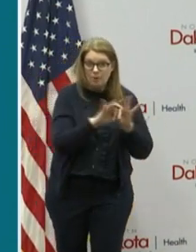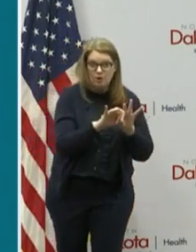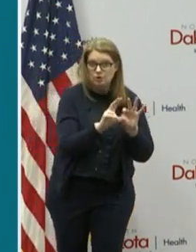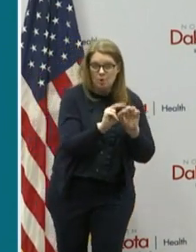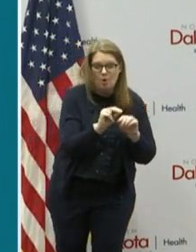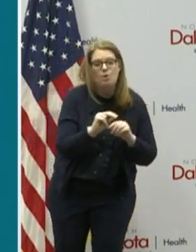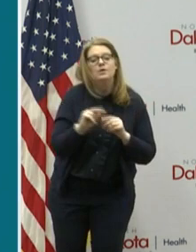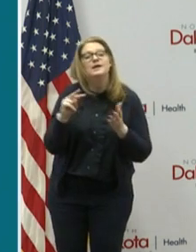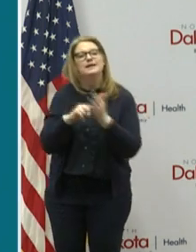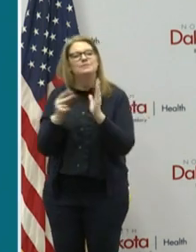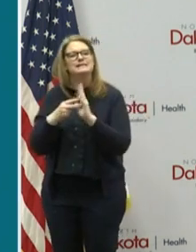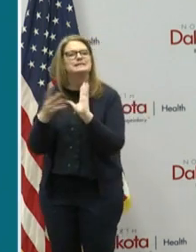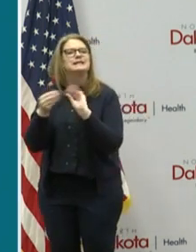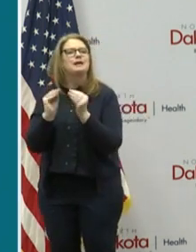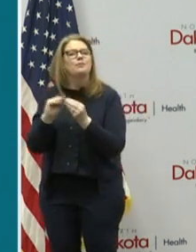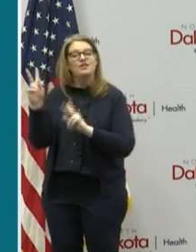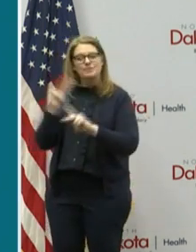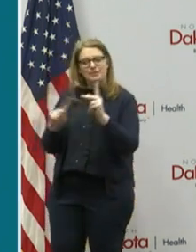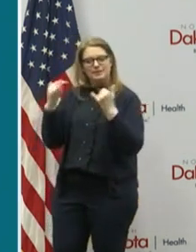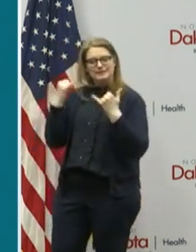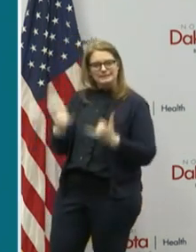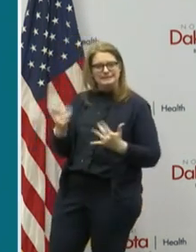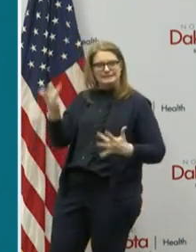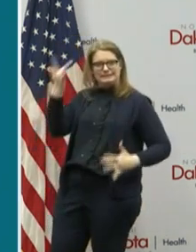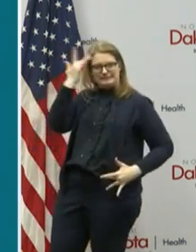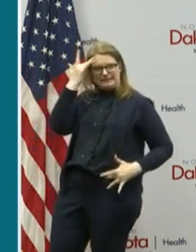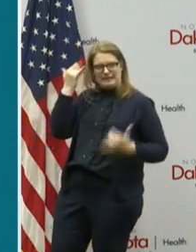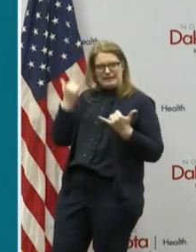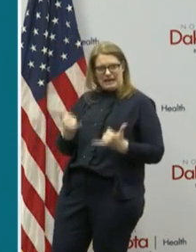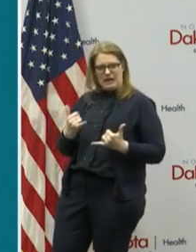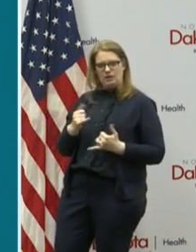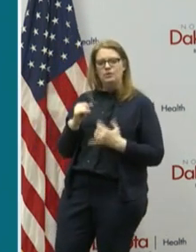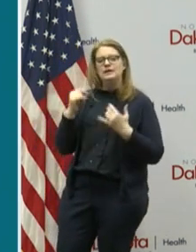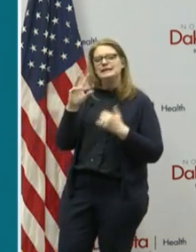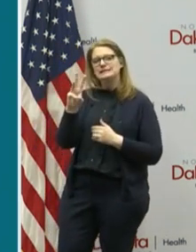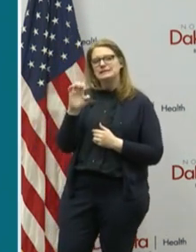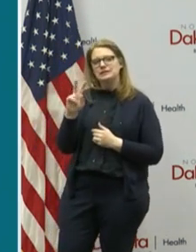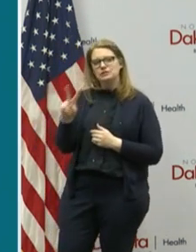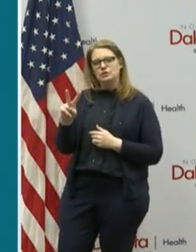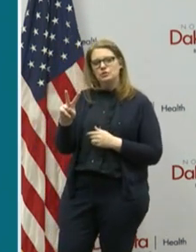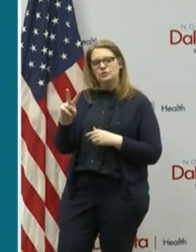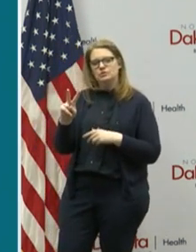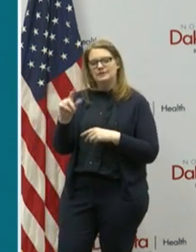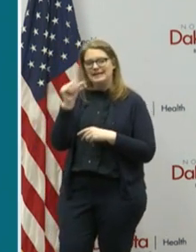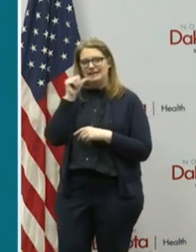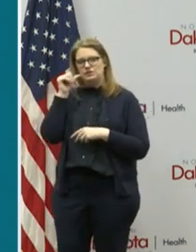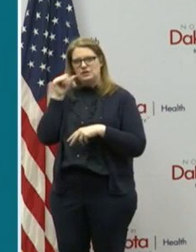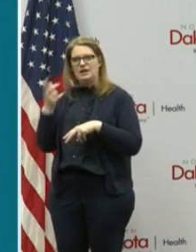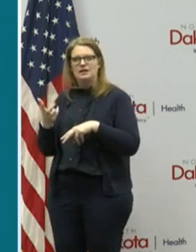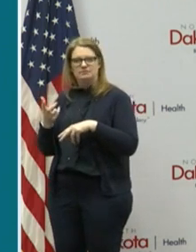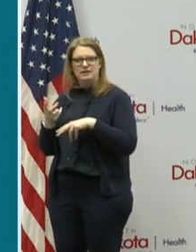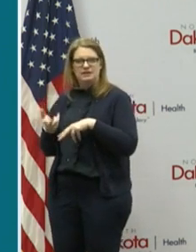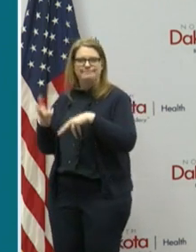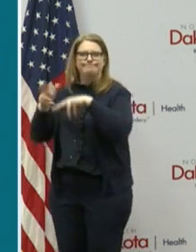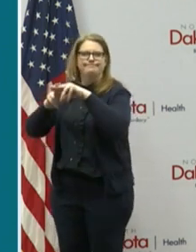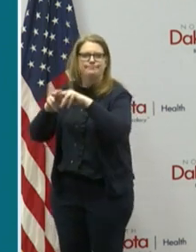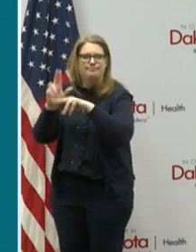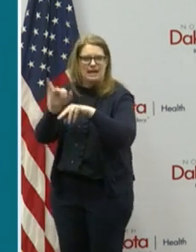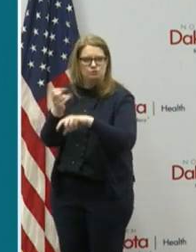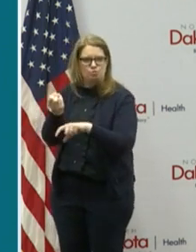it's the number of active confirmed cases, which is now 602. This increases 12 from yesterday. This